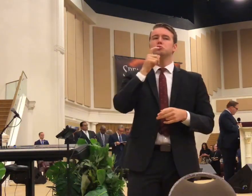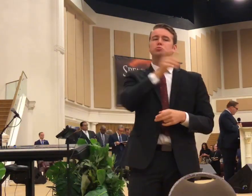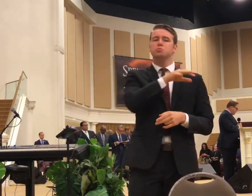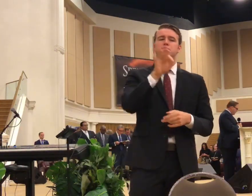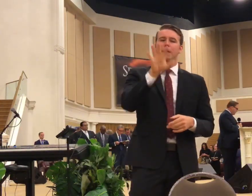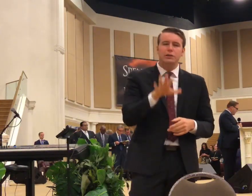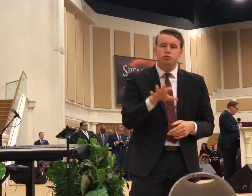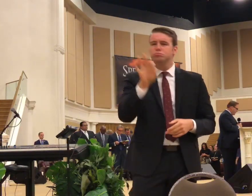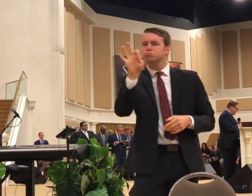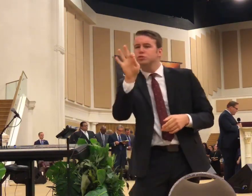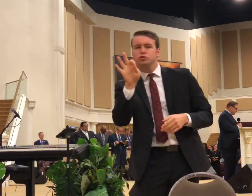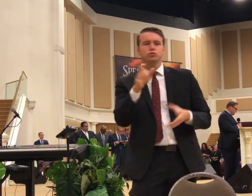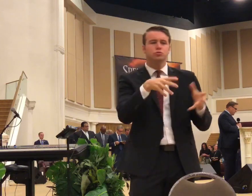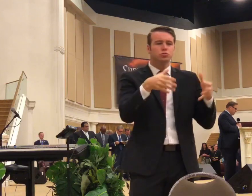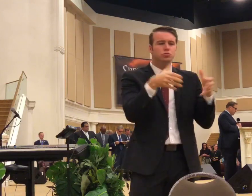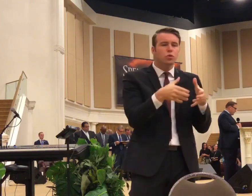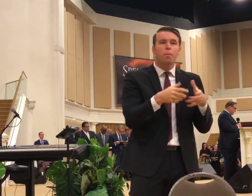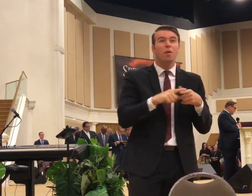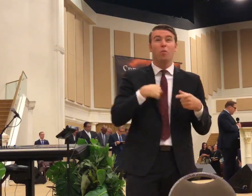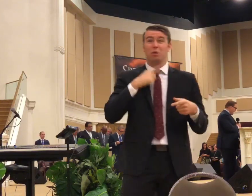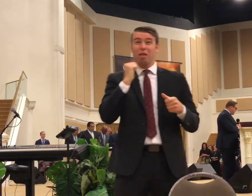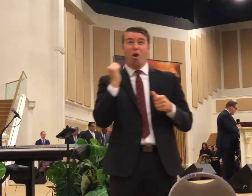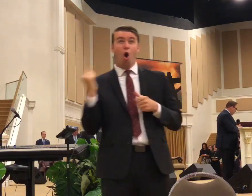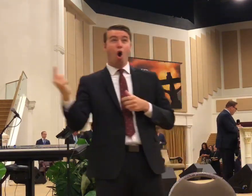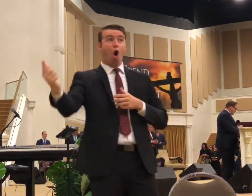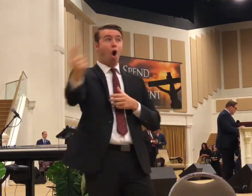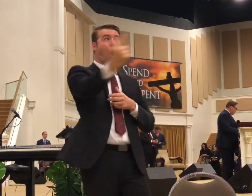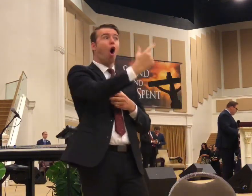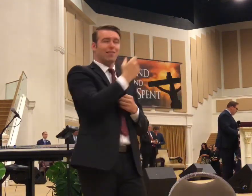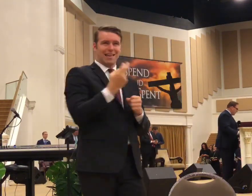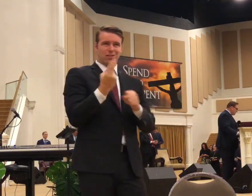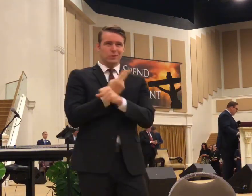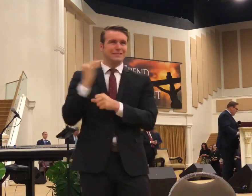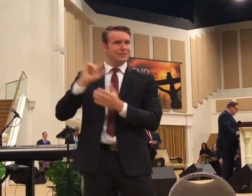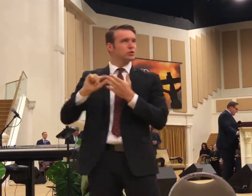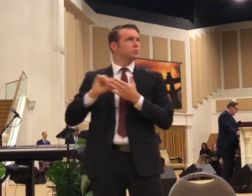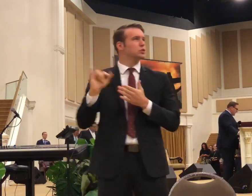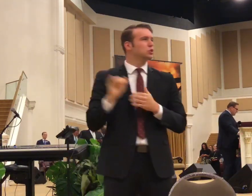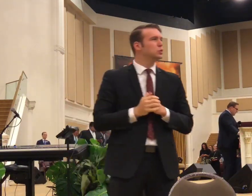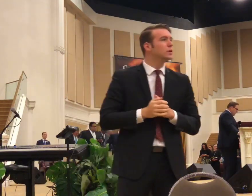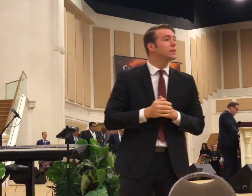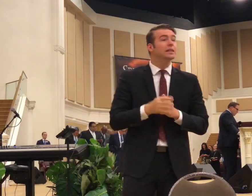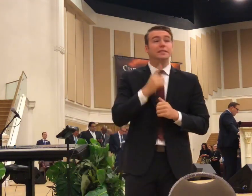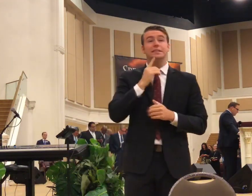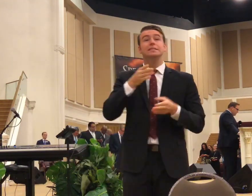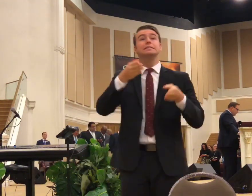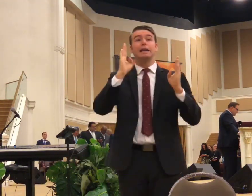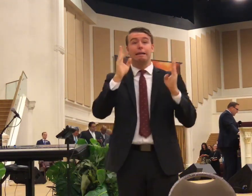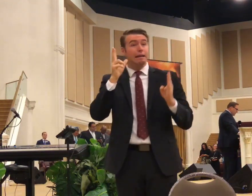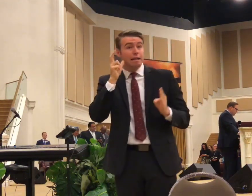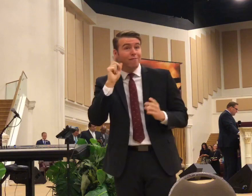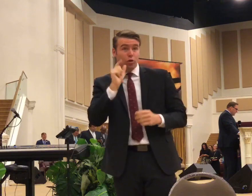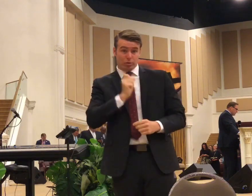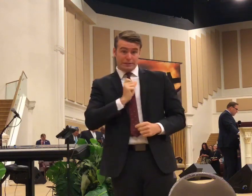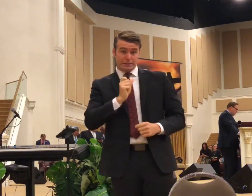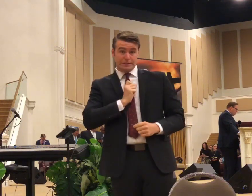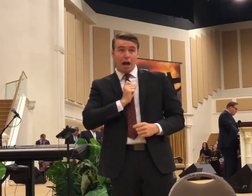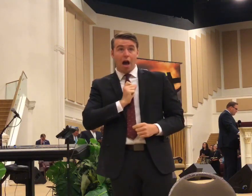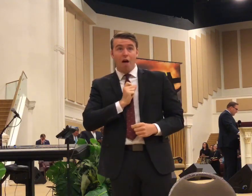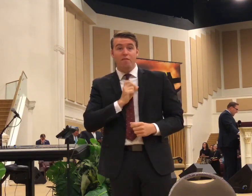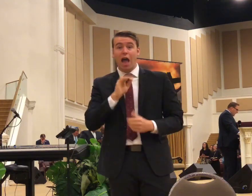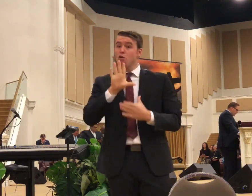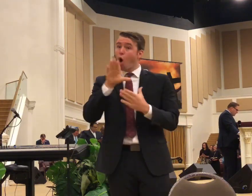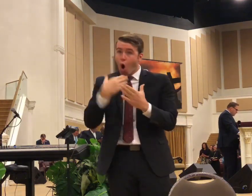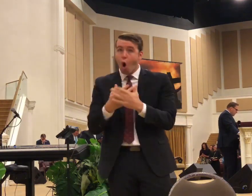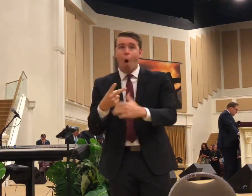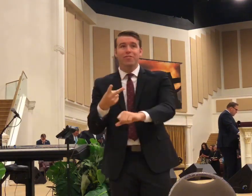all part of the prophetic community, so I think it applies to all of us as well. Take heed, therefore, unto yourselves and to all